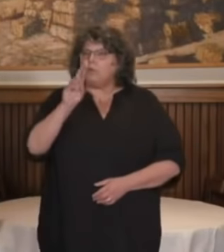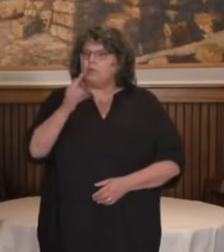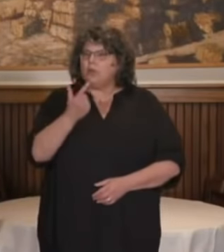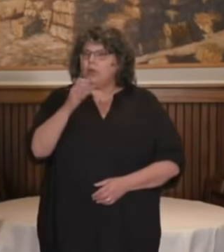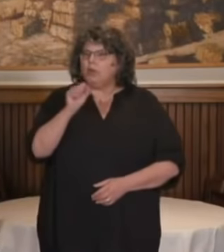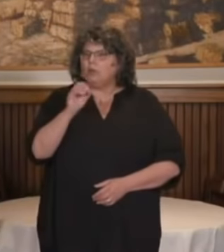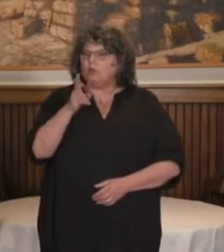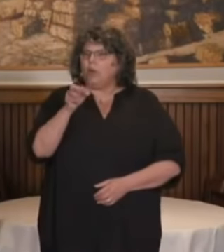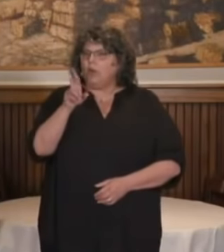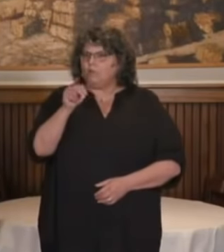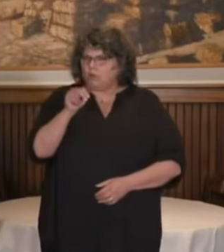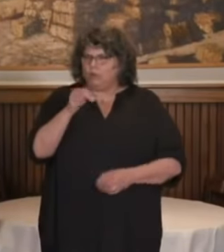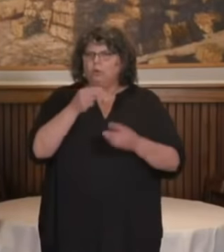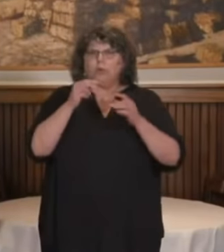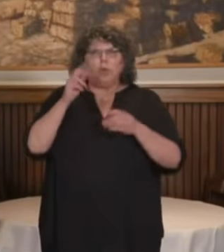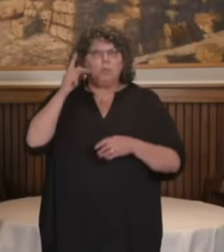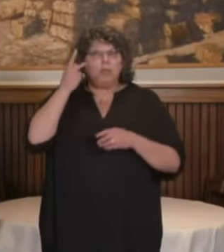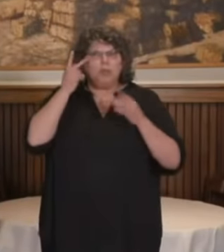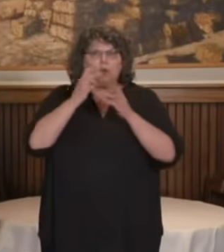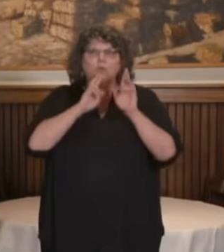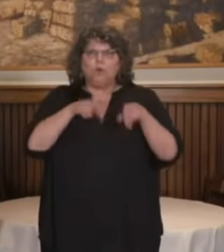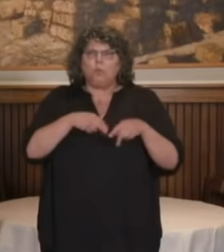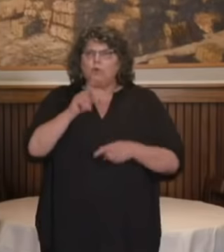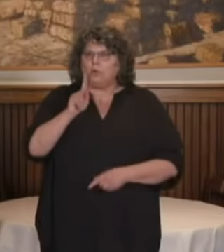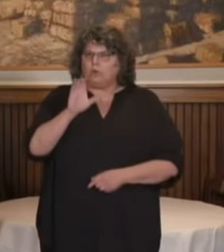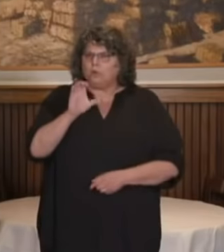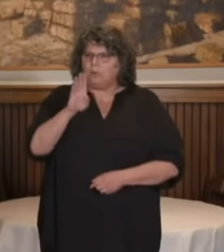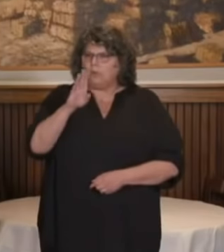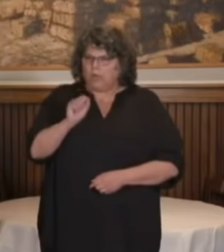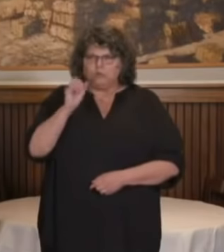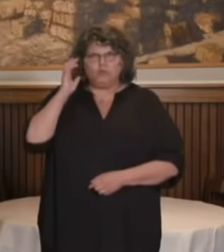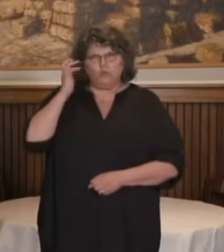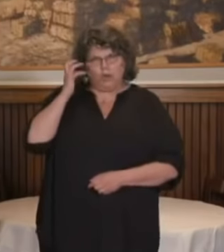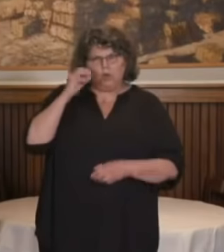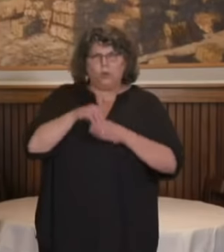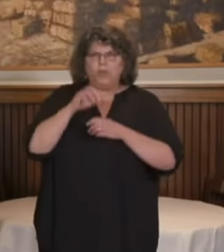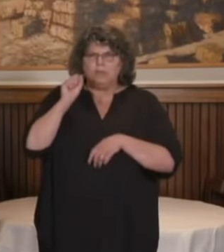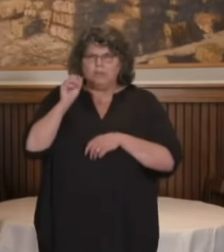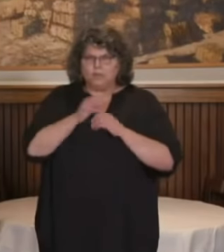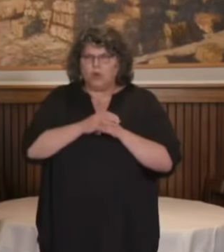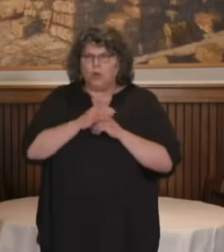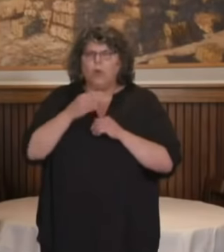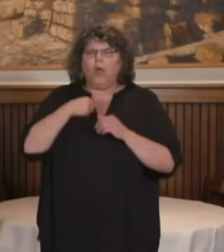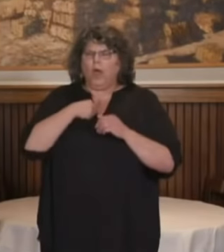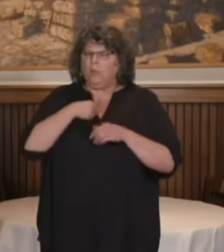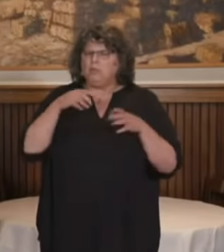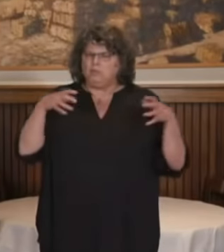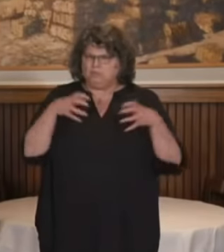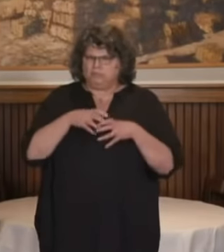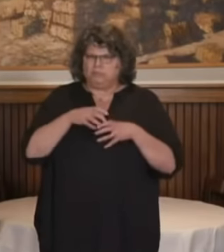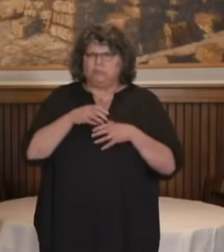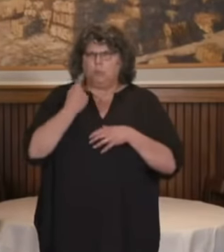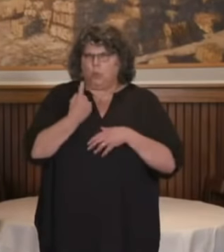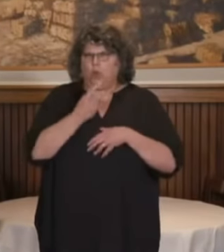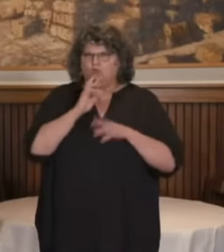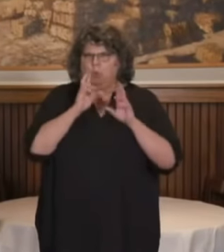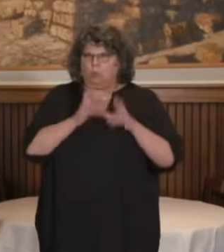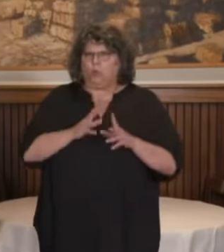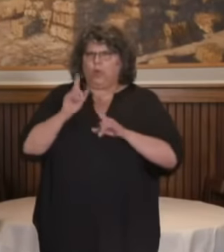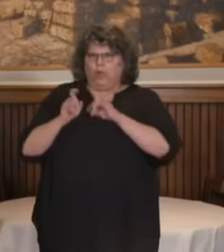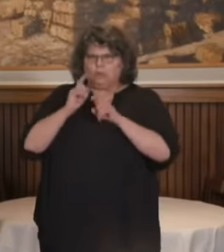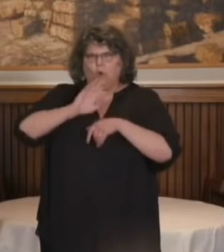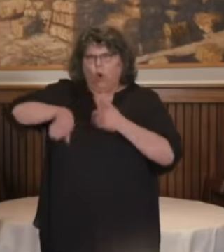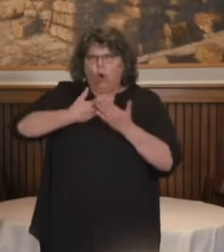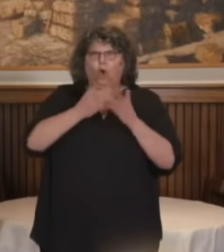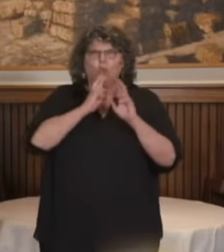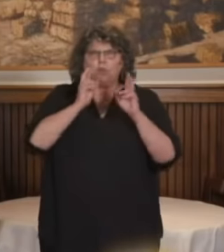at KCBS Radio in San Francisco, and I'm the pool reporter today, asking questions on behalf of my colleagues around the state and I suppose the nation, too. I just want to ask, first of all,